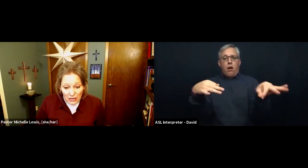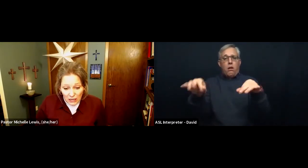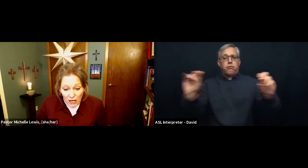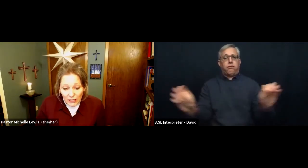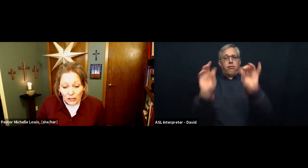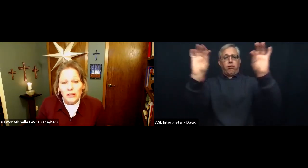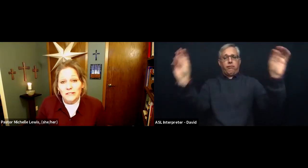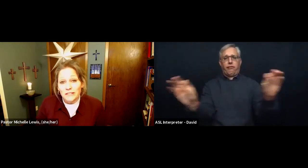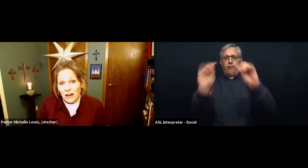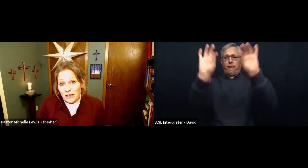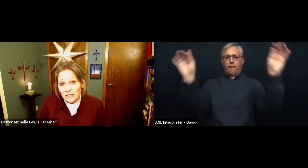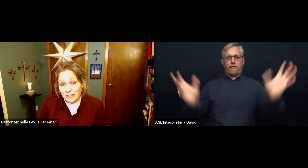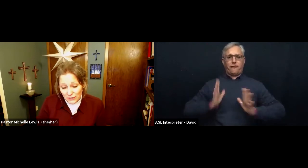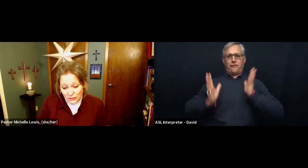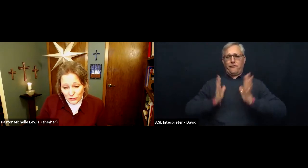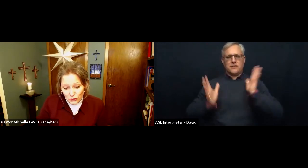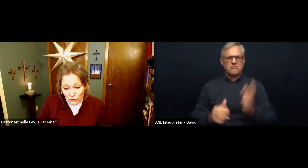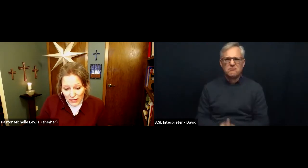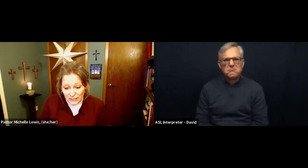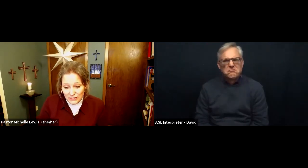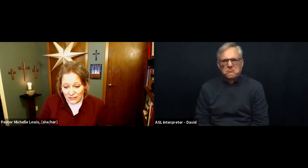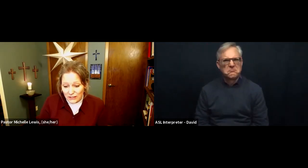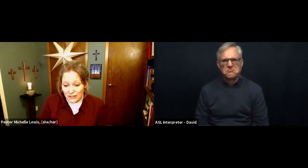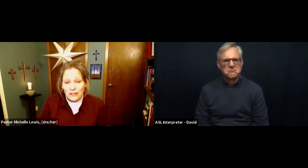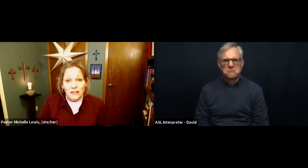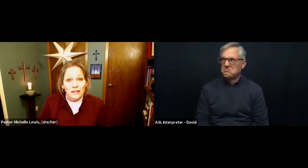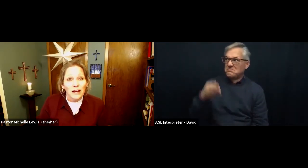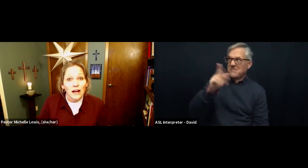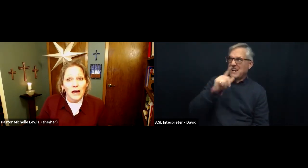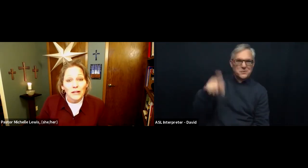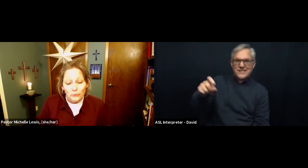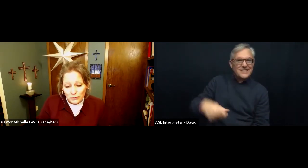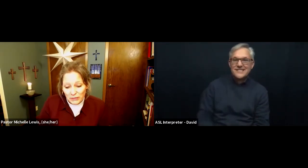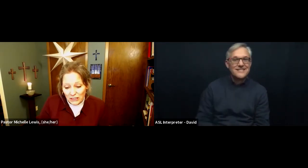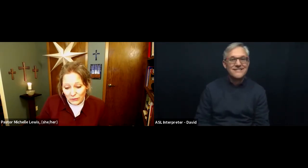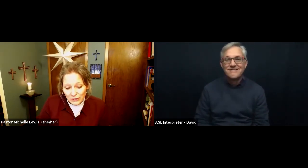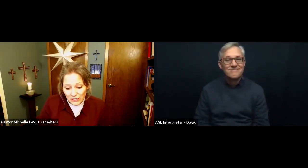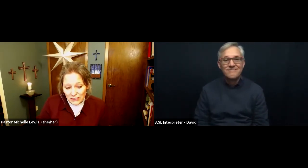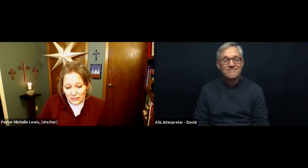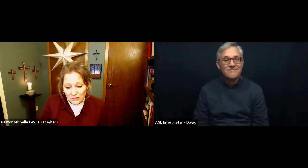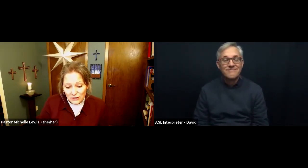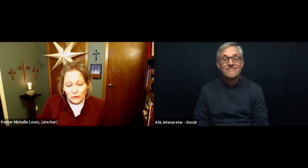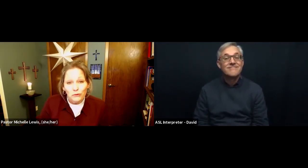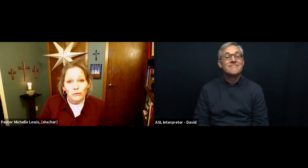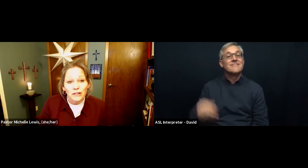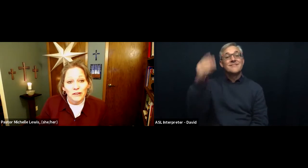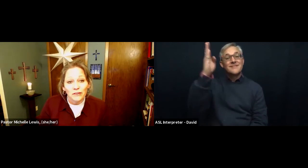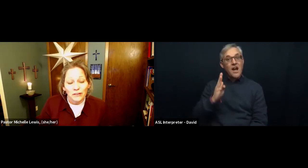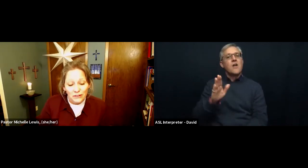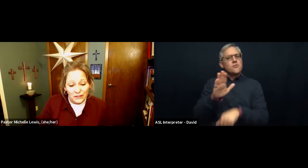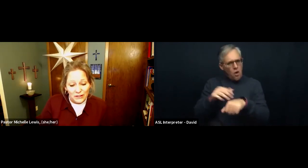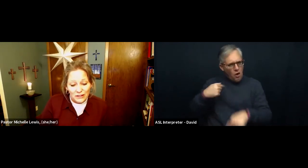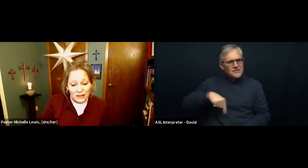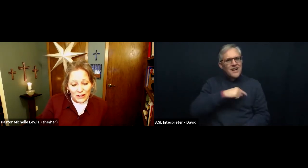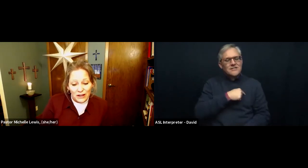Instead, God calls us to trust that God will meet our needs through one